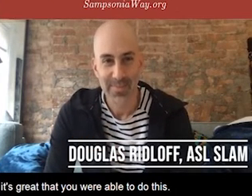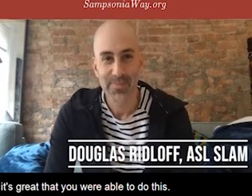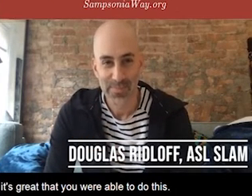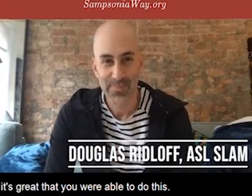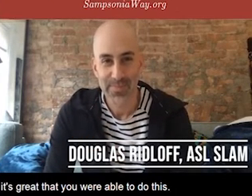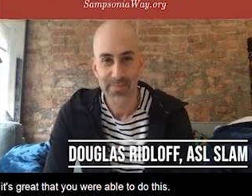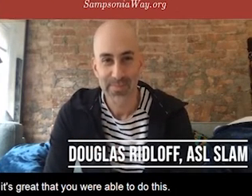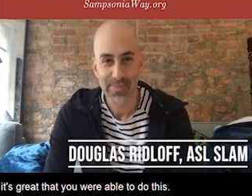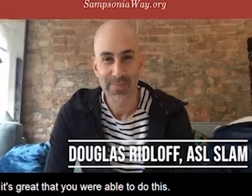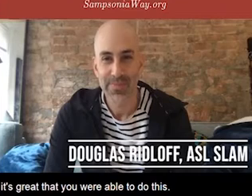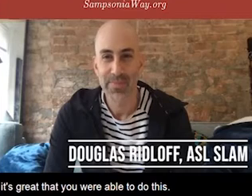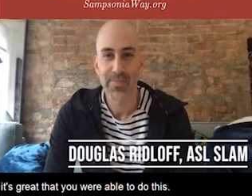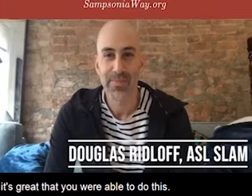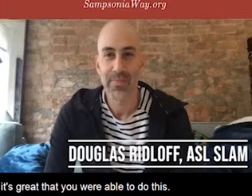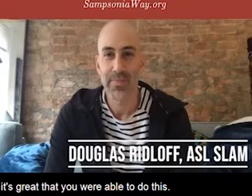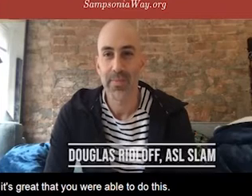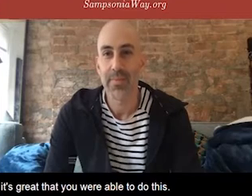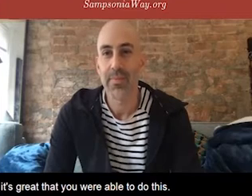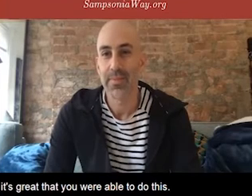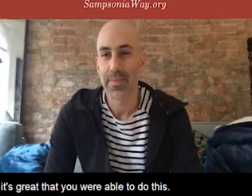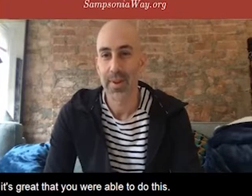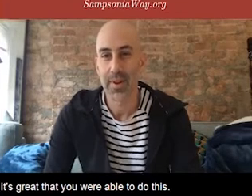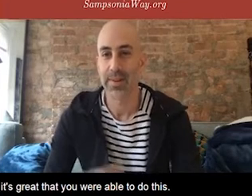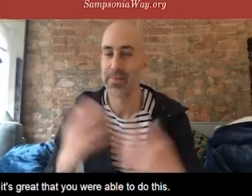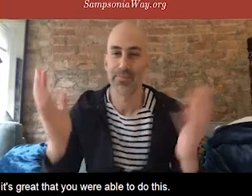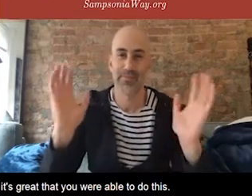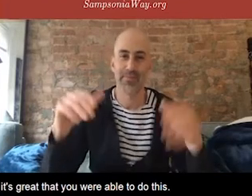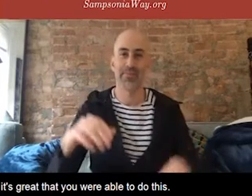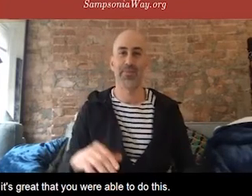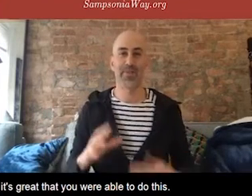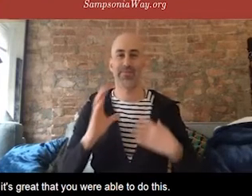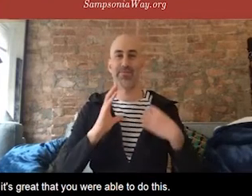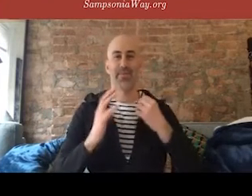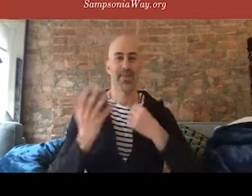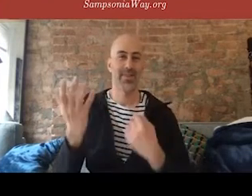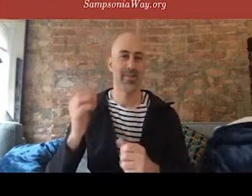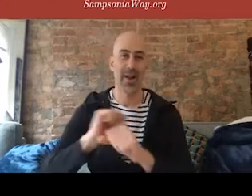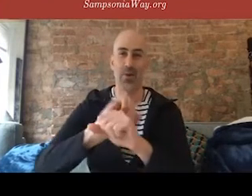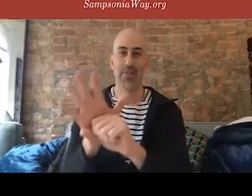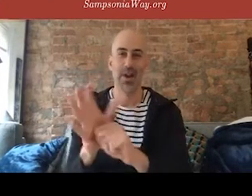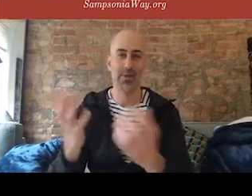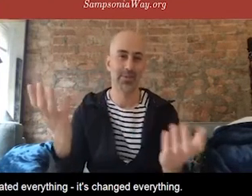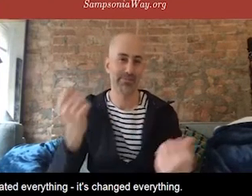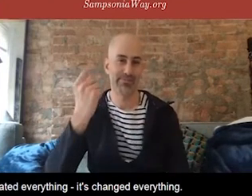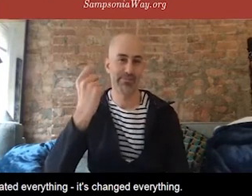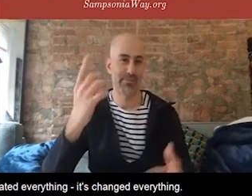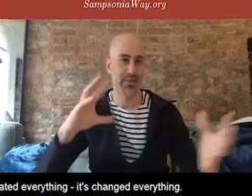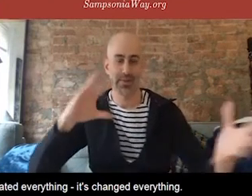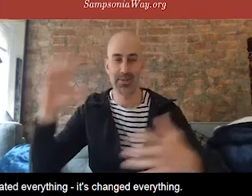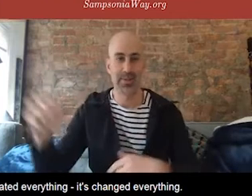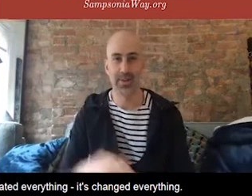Sorry for all the miscommunication, but it's great that you were able to do this. That's